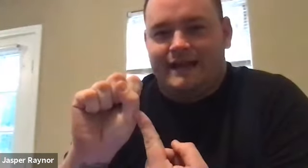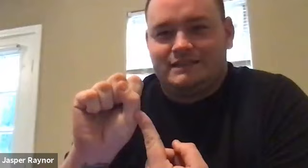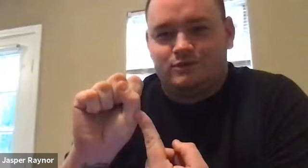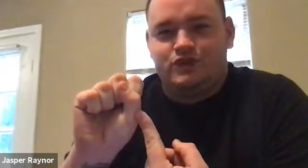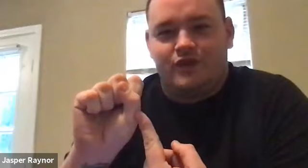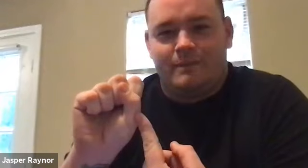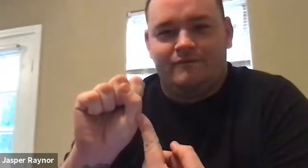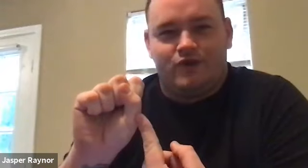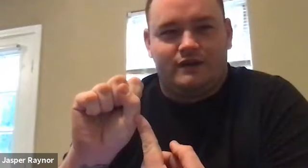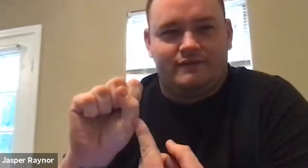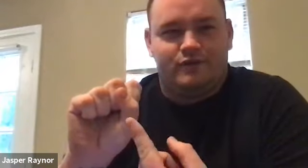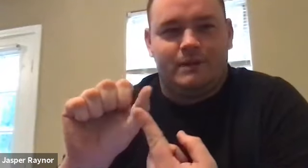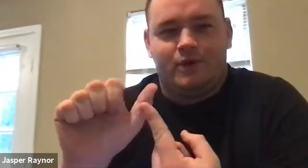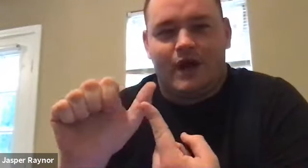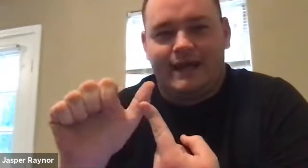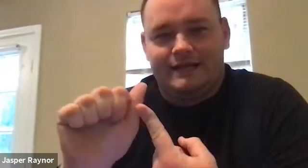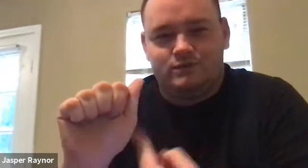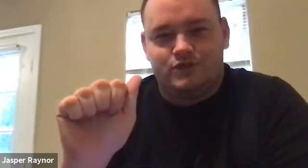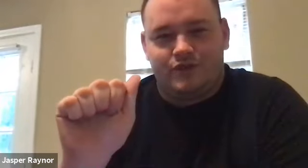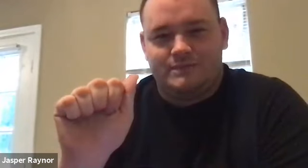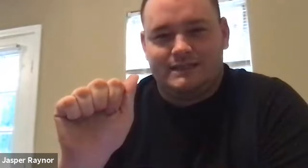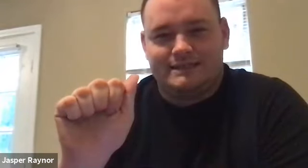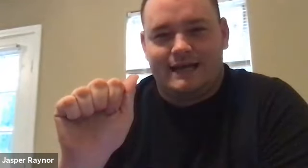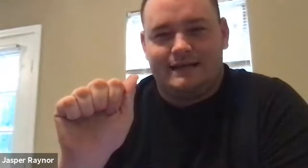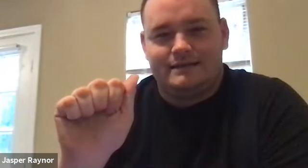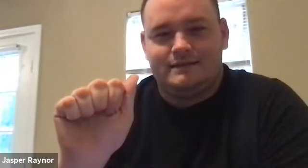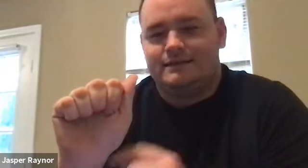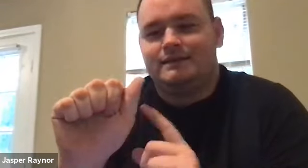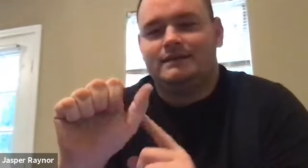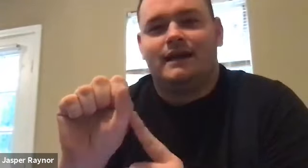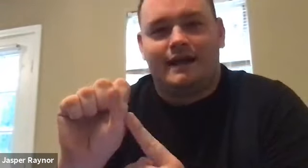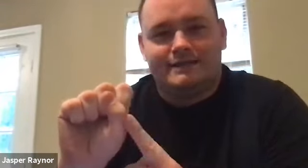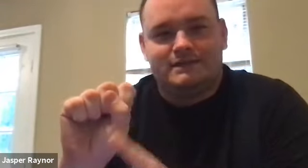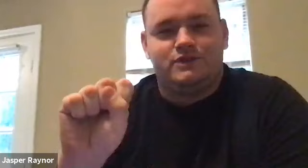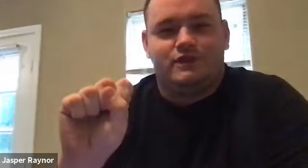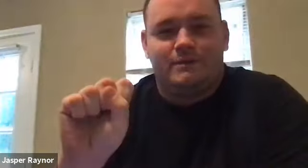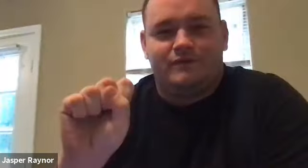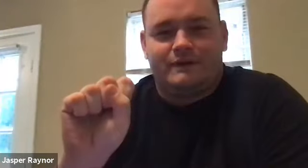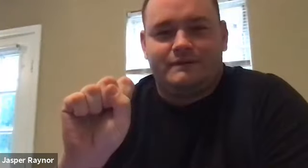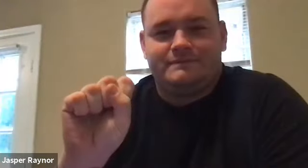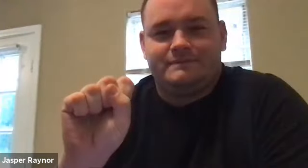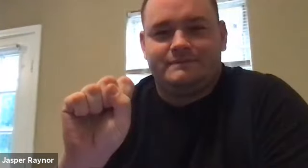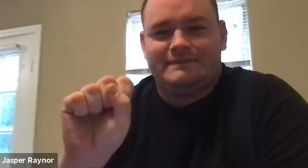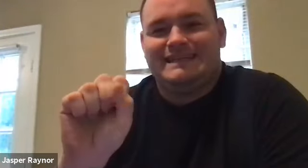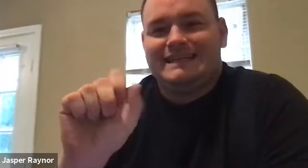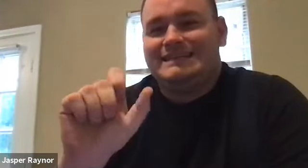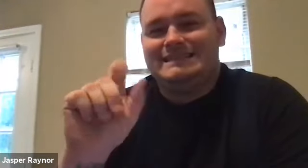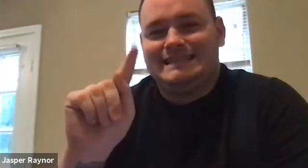S is with your thumb in front. If you remember, A is with your thumb to the side. S is with your thumb in front.